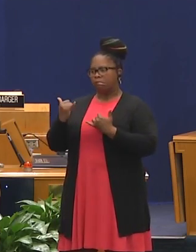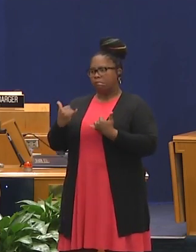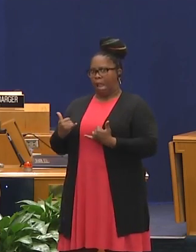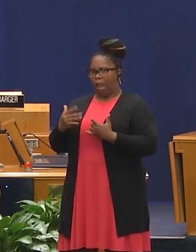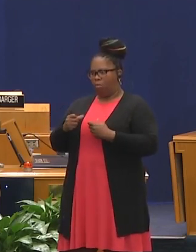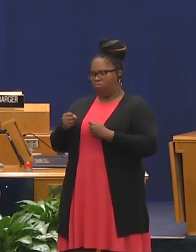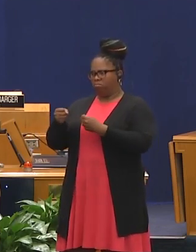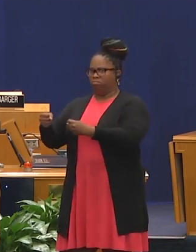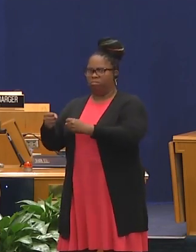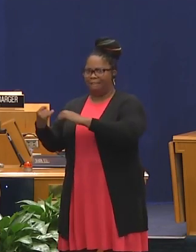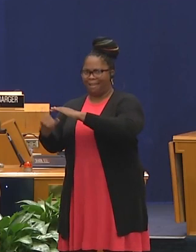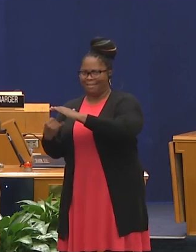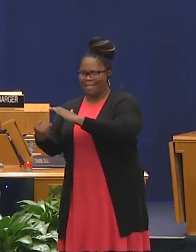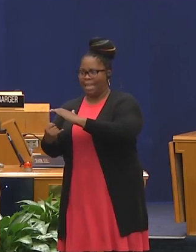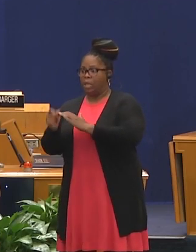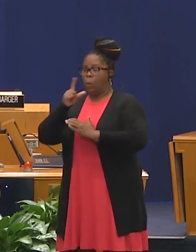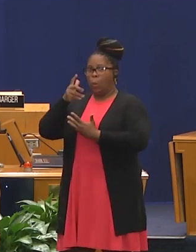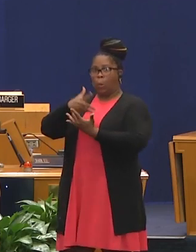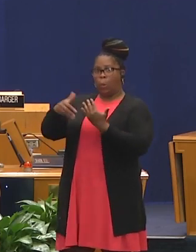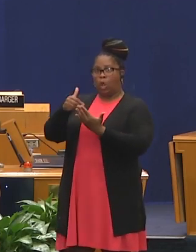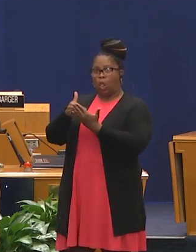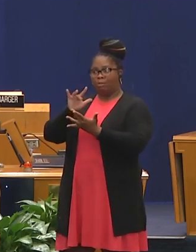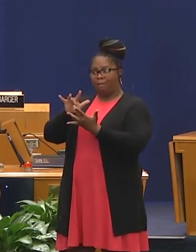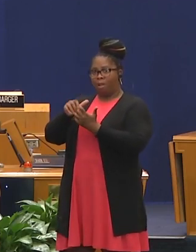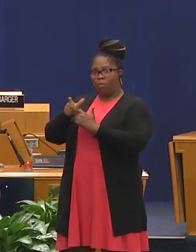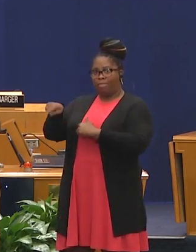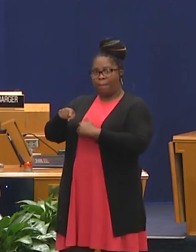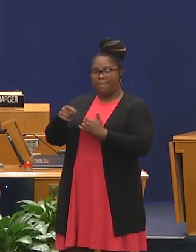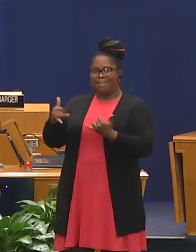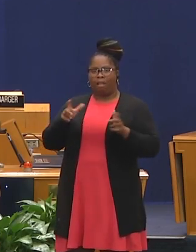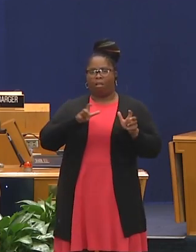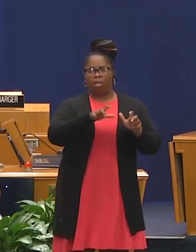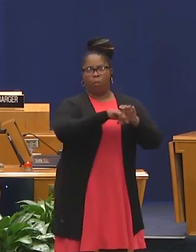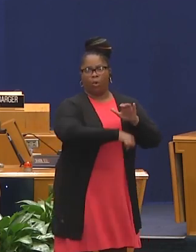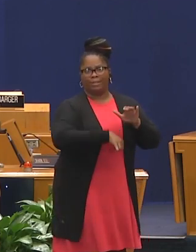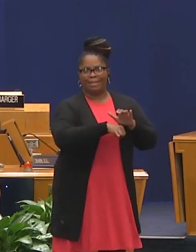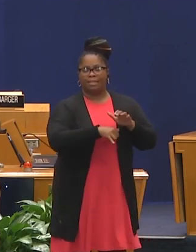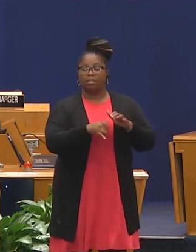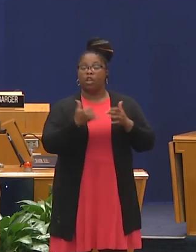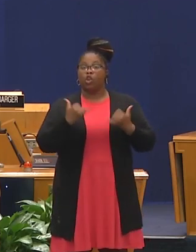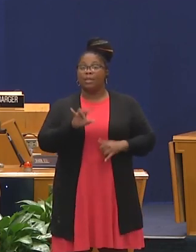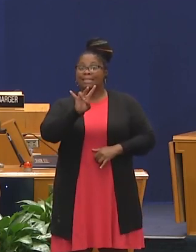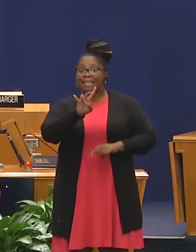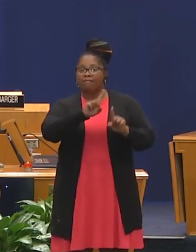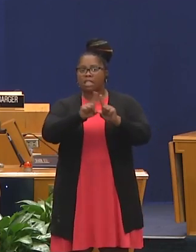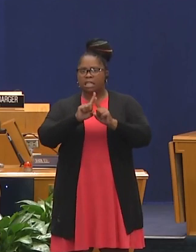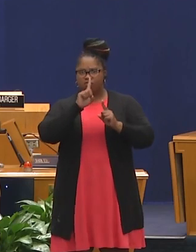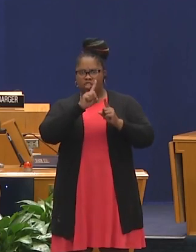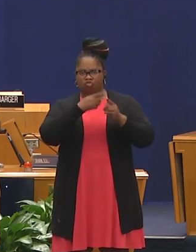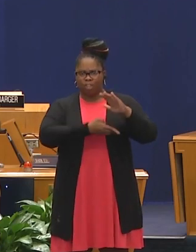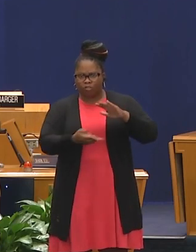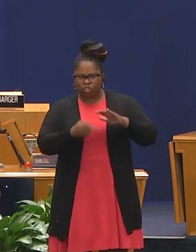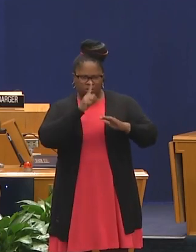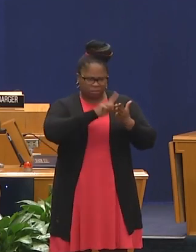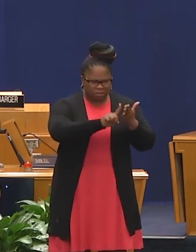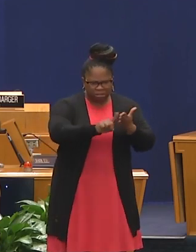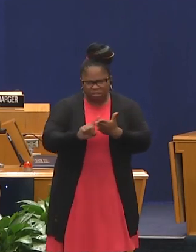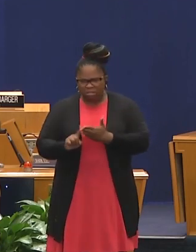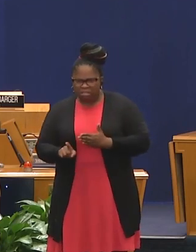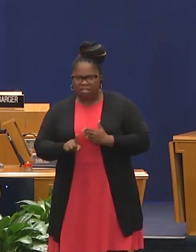are quarantined. We are conducting investigations at 7 different shelters and identifying staff and guests that